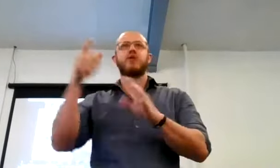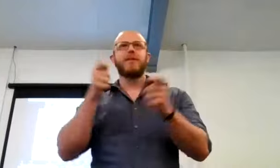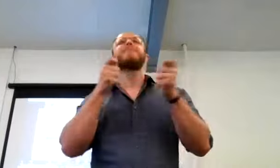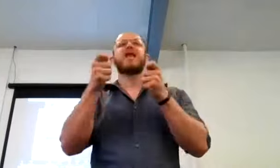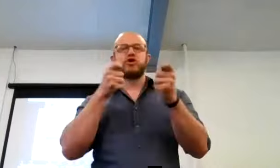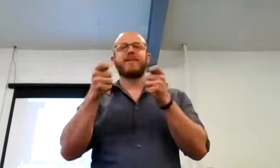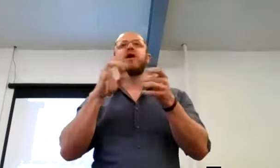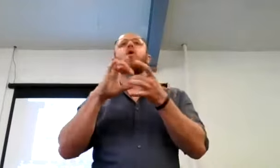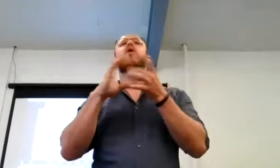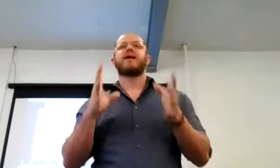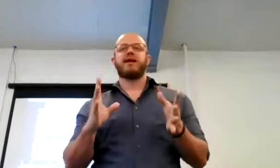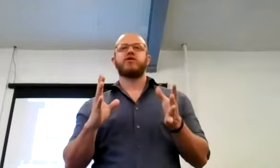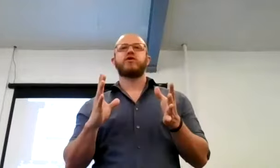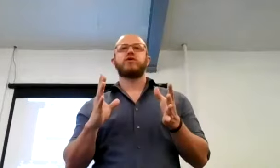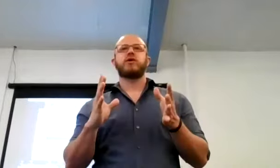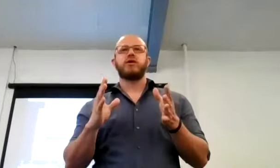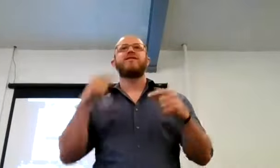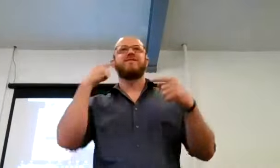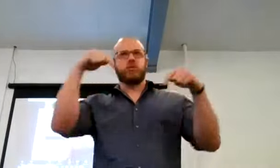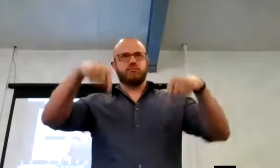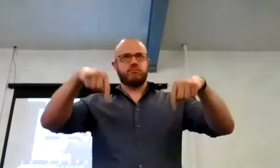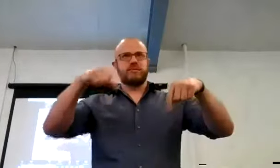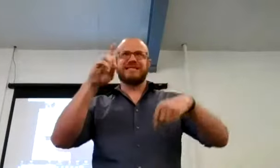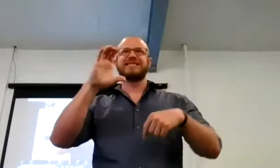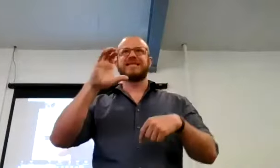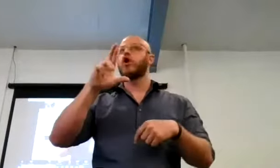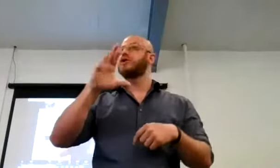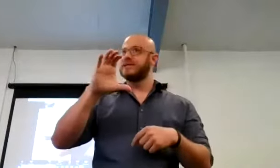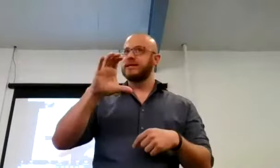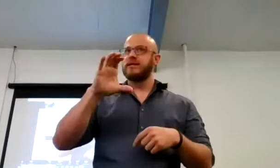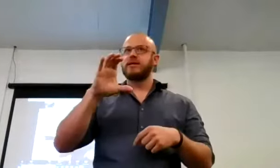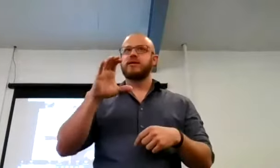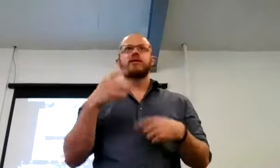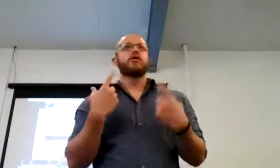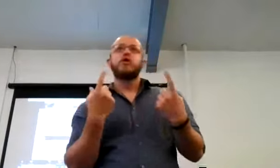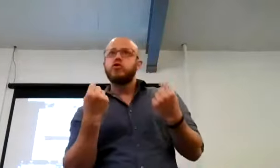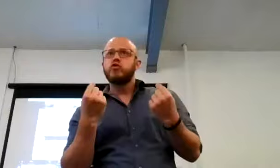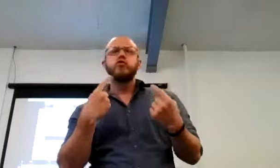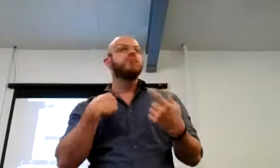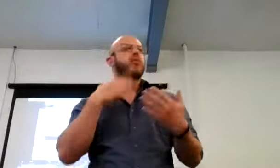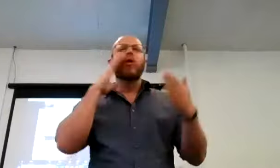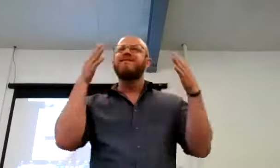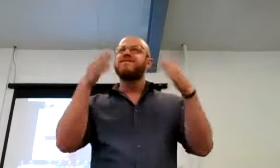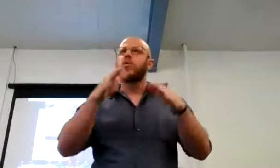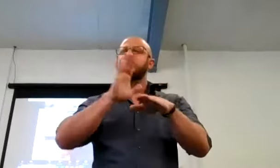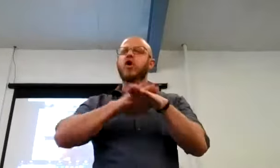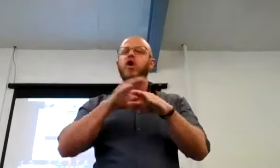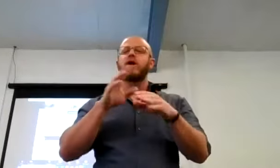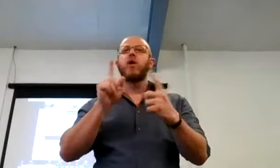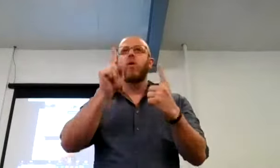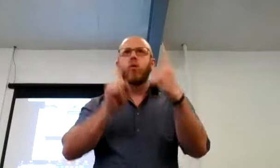disaster manager coordinator for the DCRC. And I actually focus